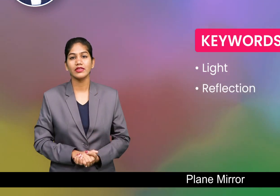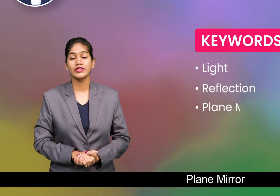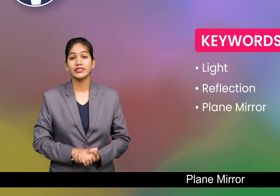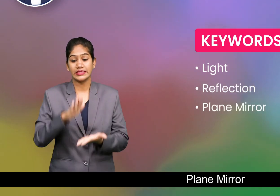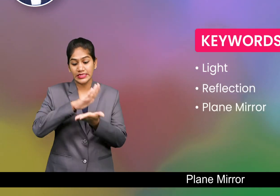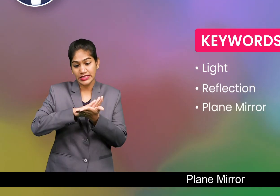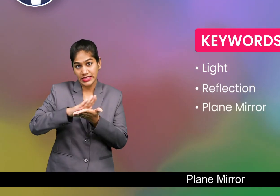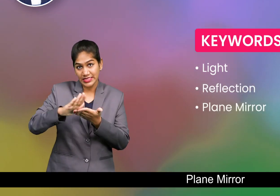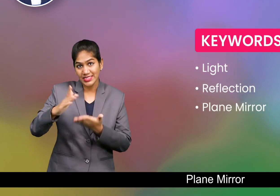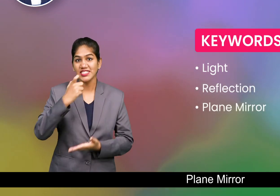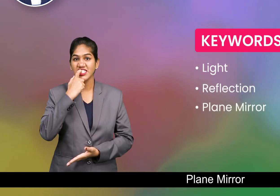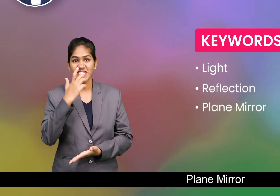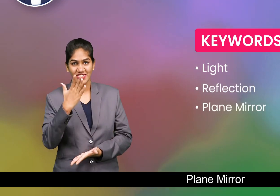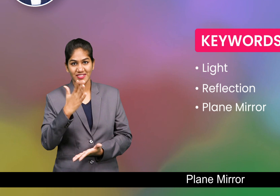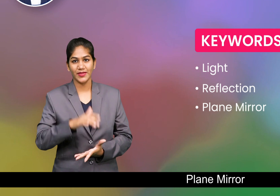plane mirror,